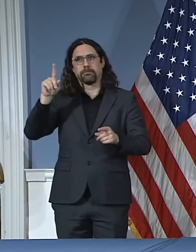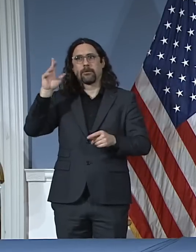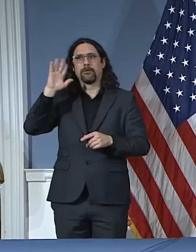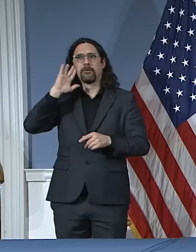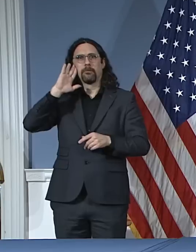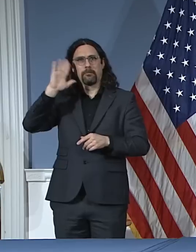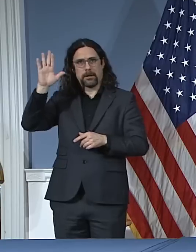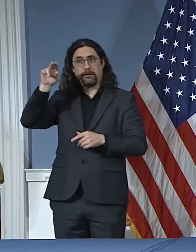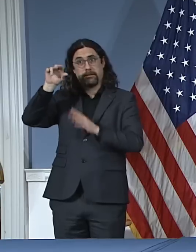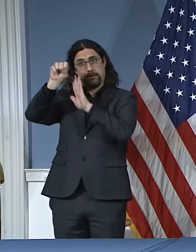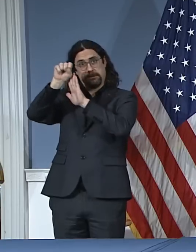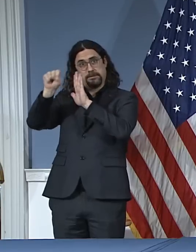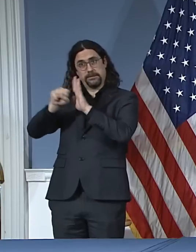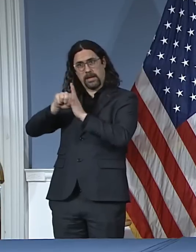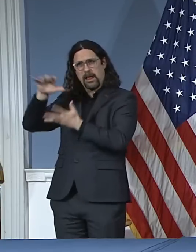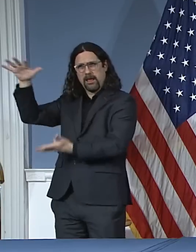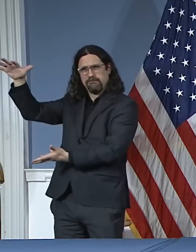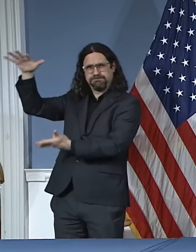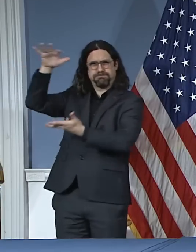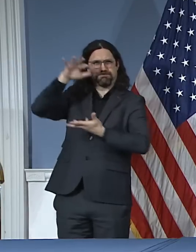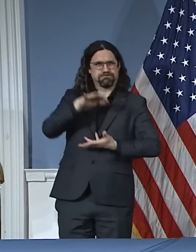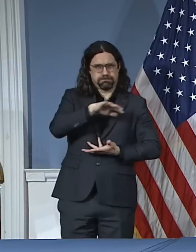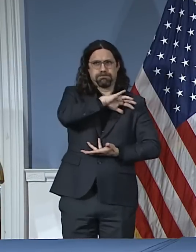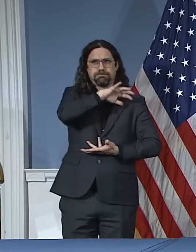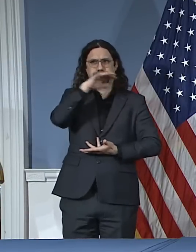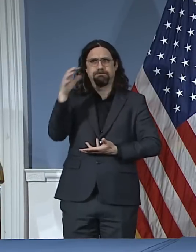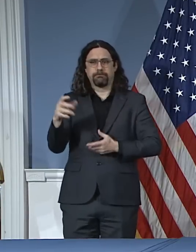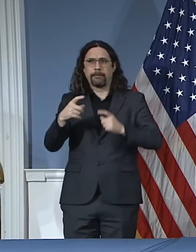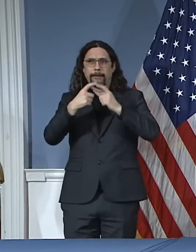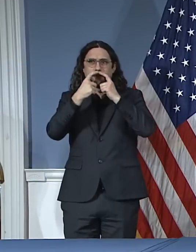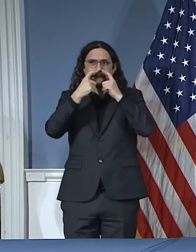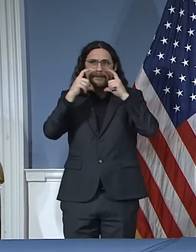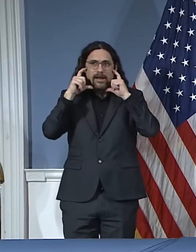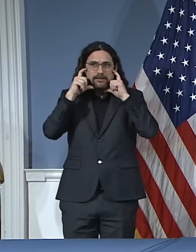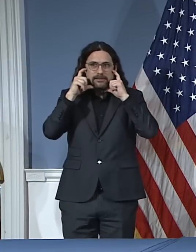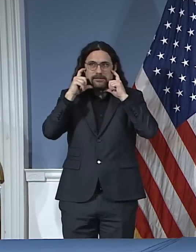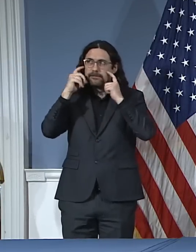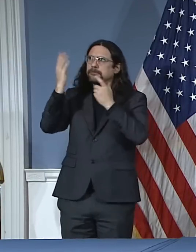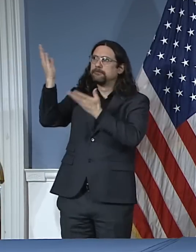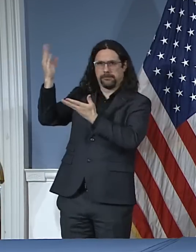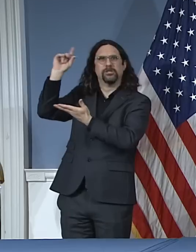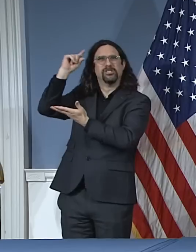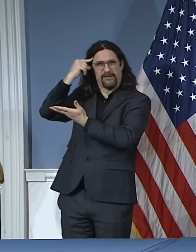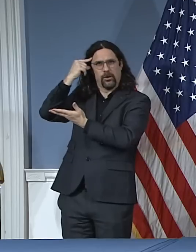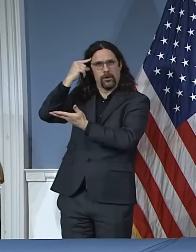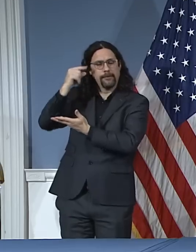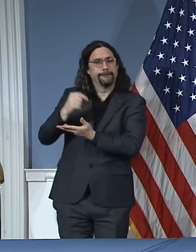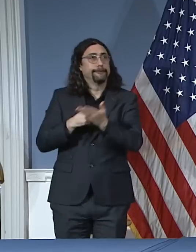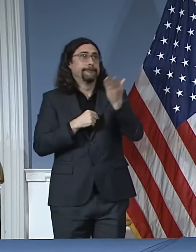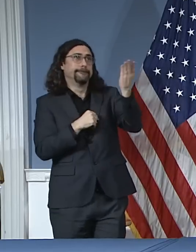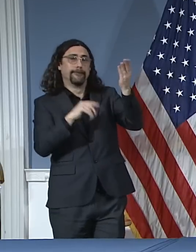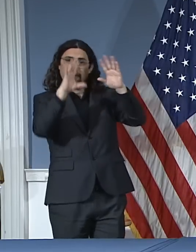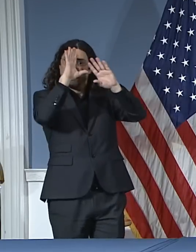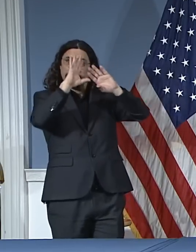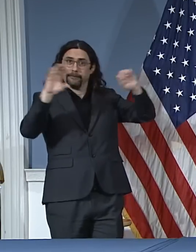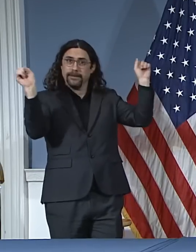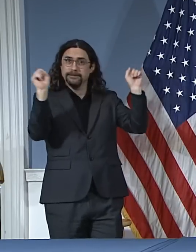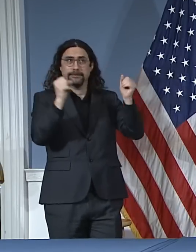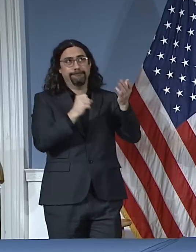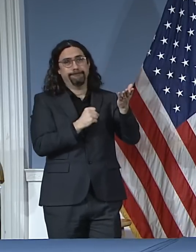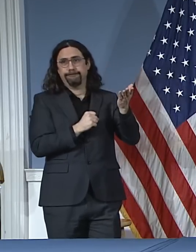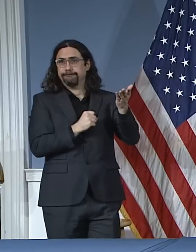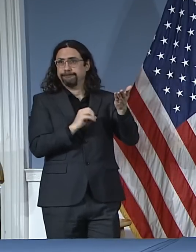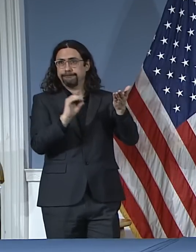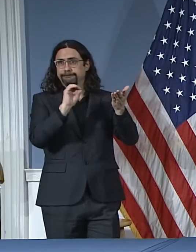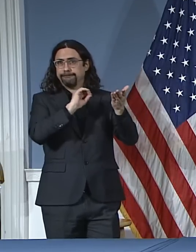such announcement from the President of the United States. In fact, he still has not fully utilized the Defense Production Act.